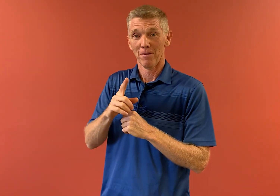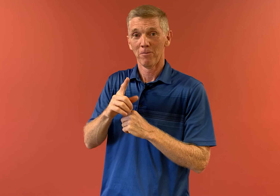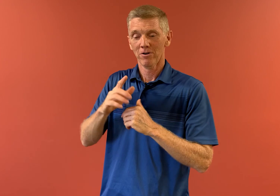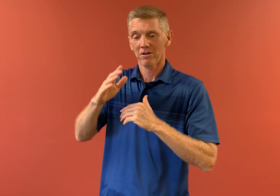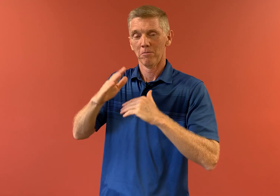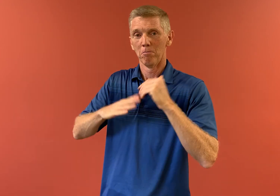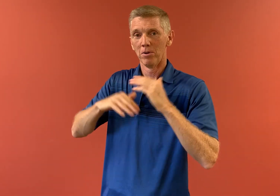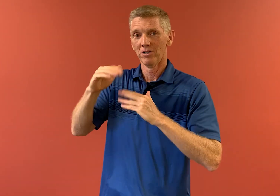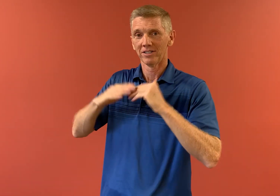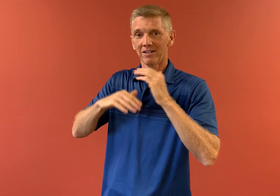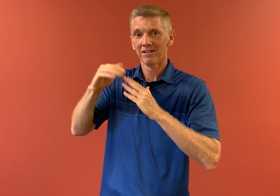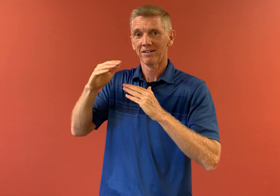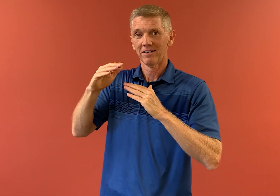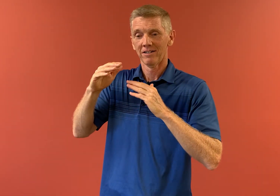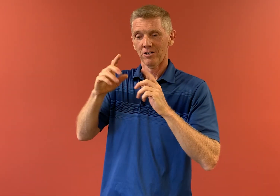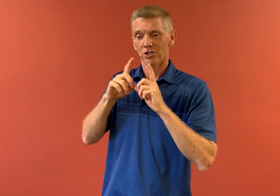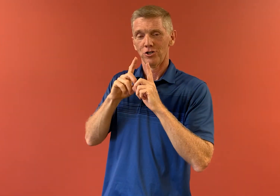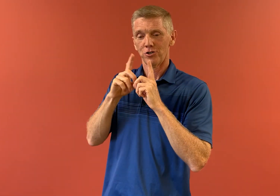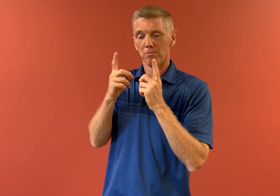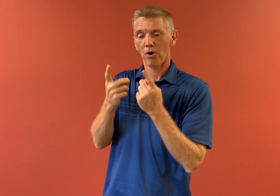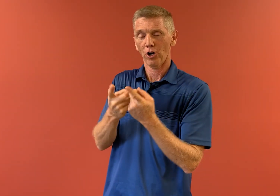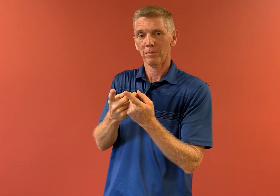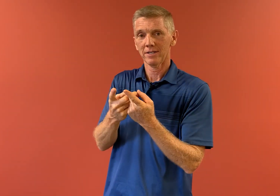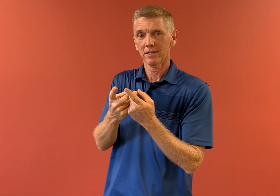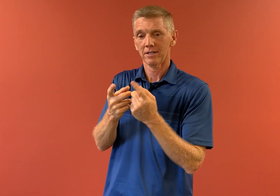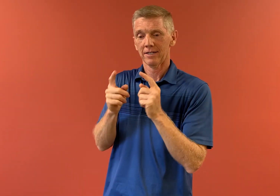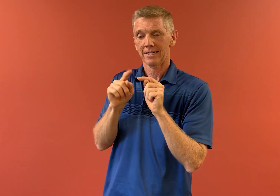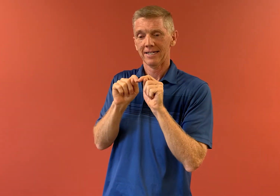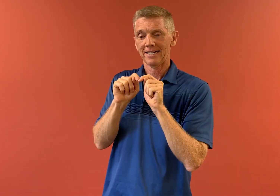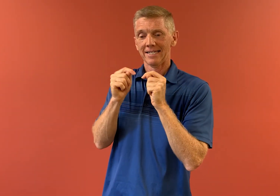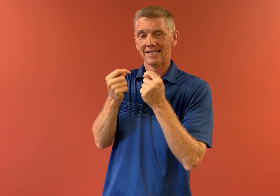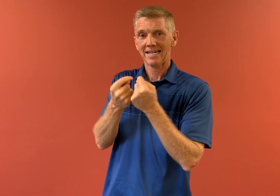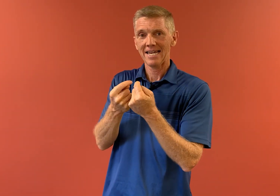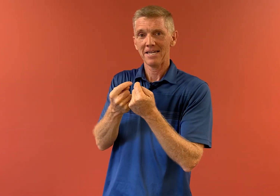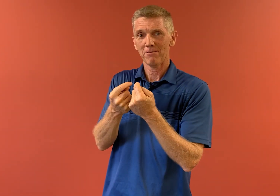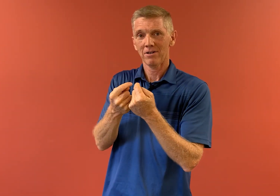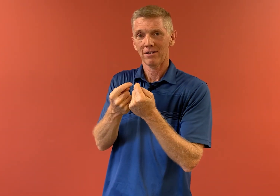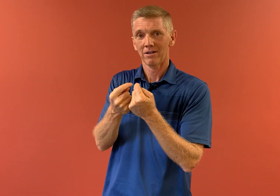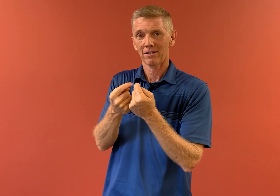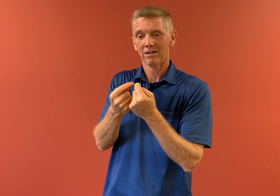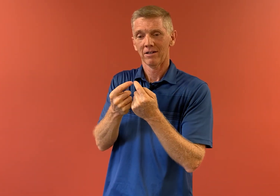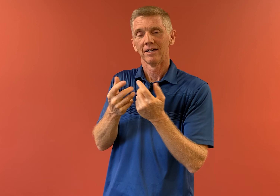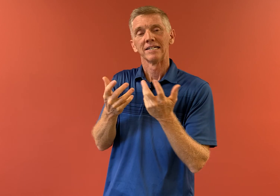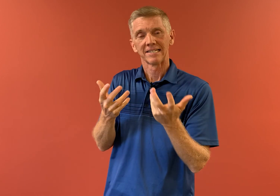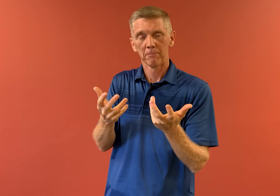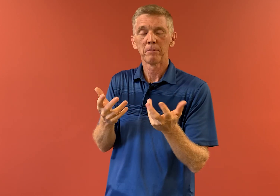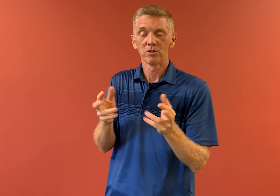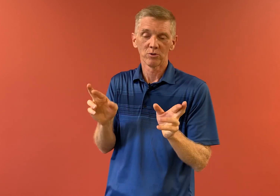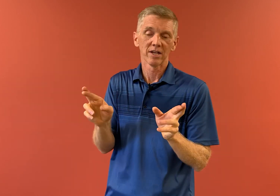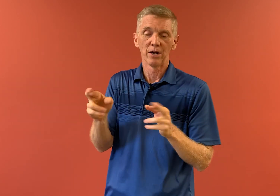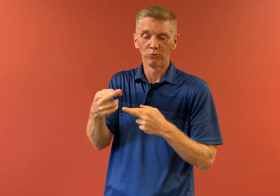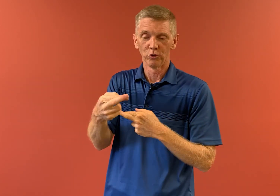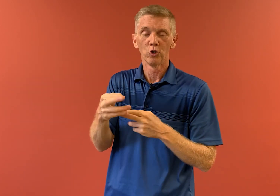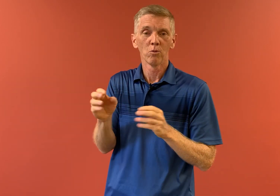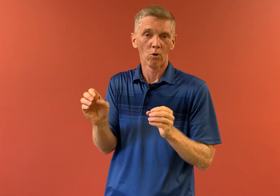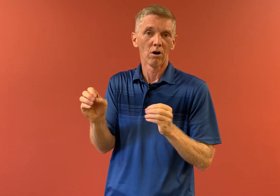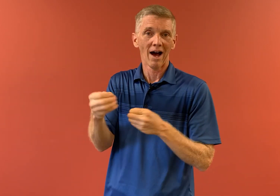Remember? Building, department, team. Some people will sign room or